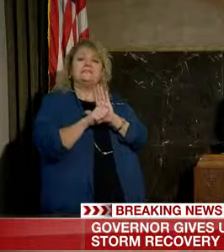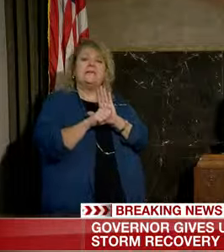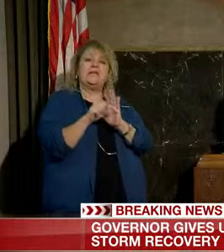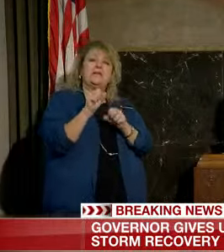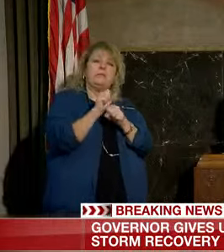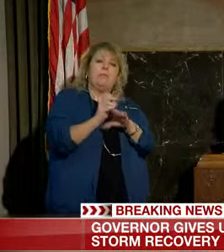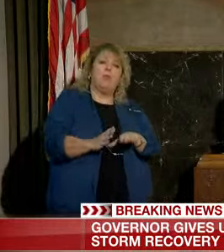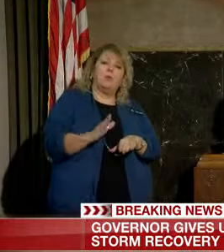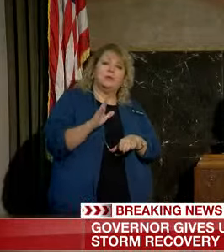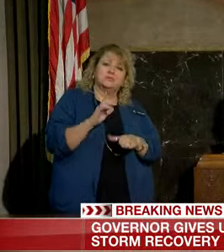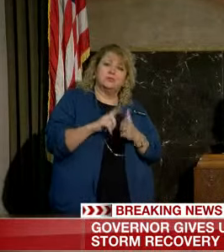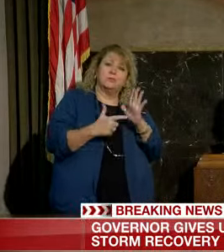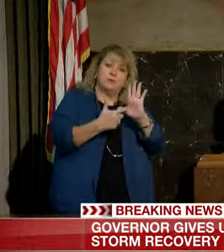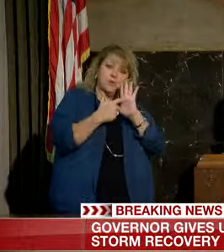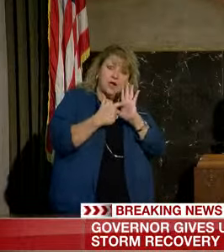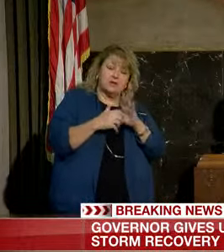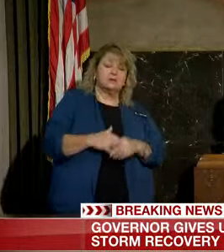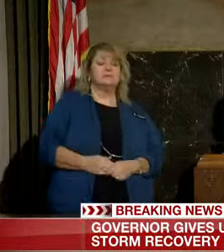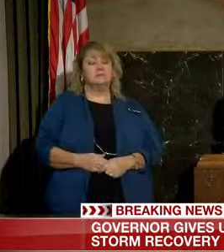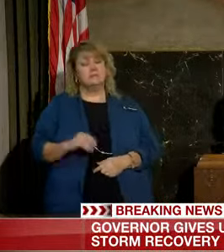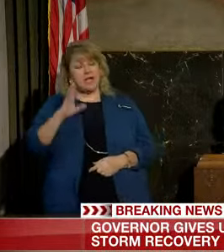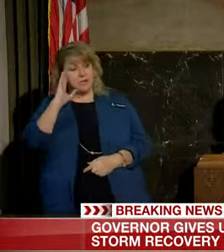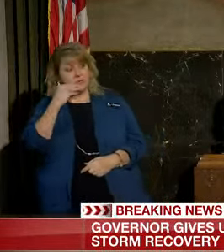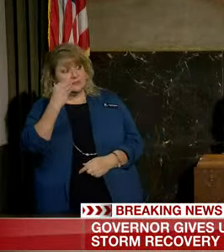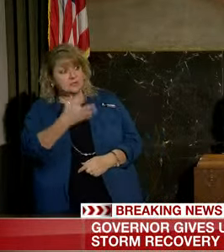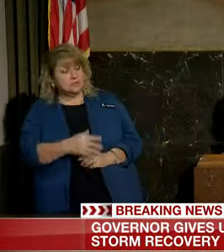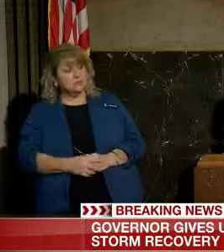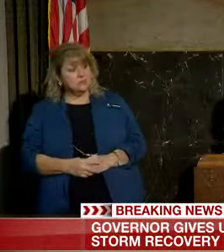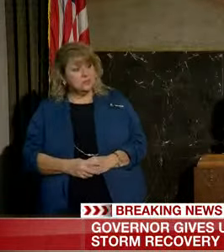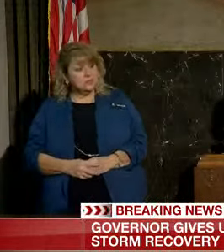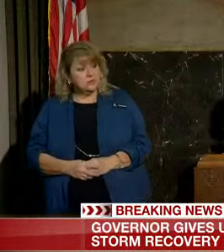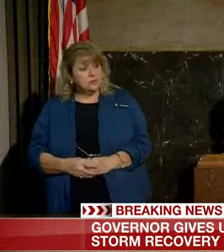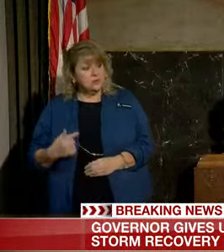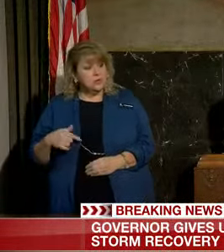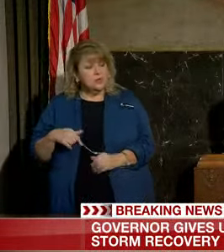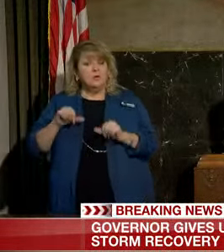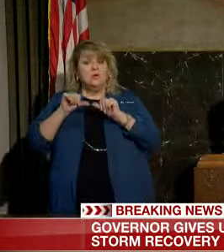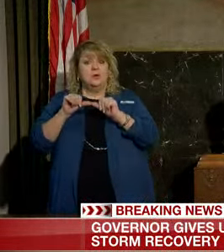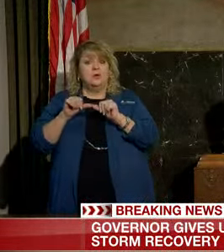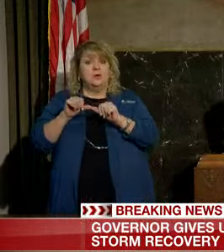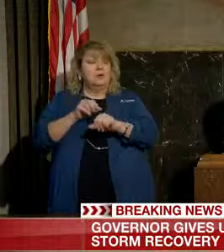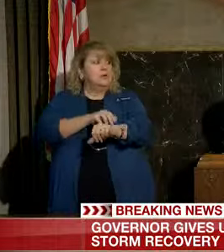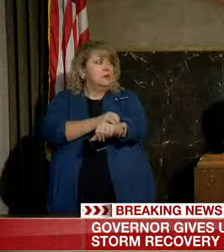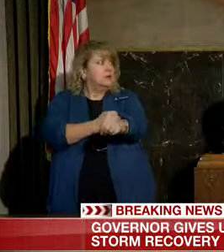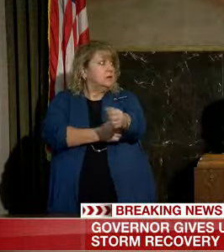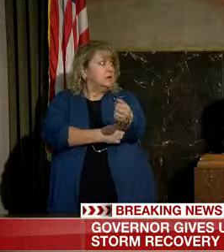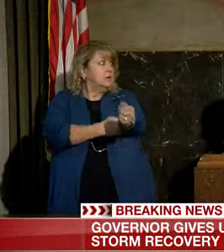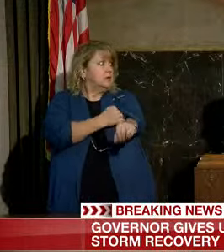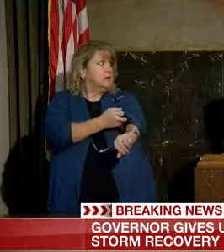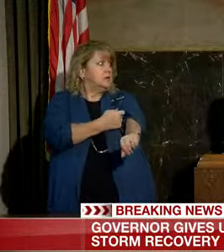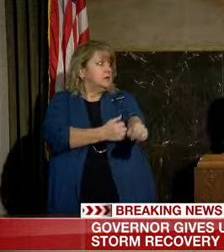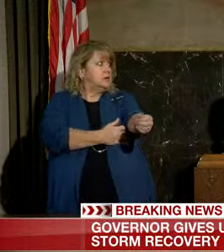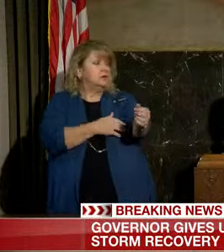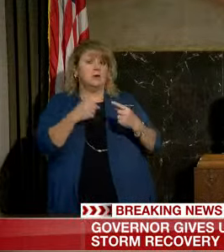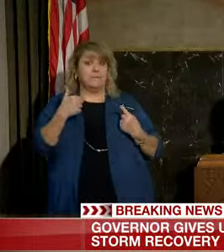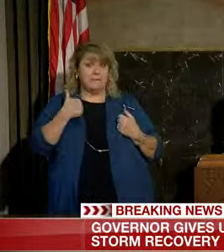to comply with? Yeah. Well, one thing I can tell you is that we continue to, and I think I made the case today, I think Joe made the